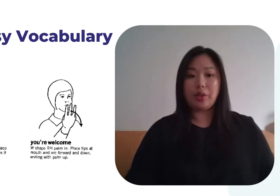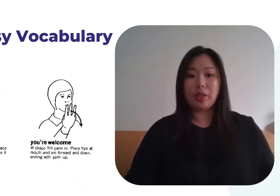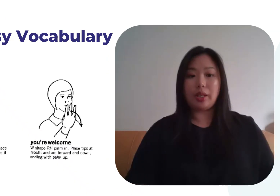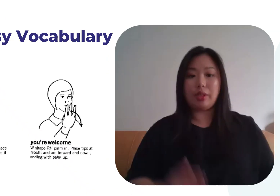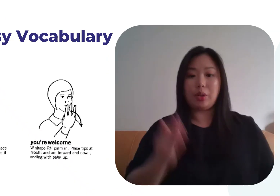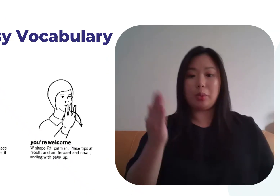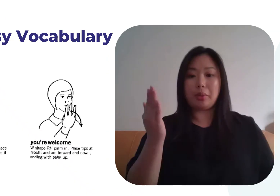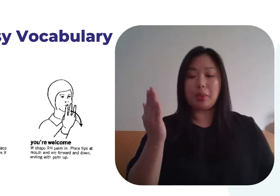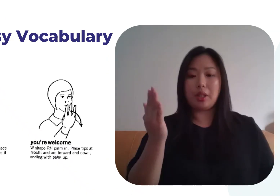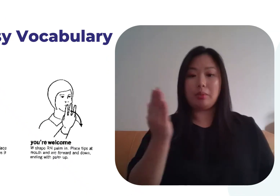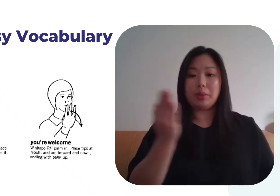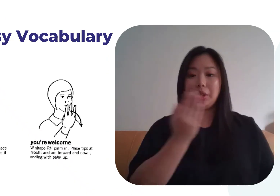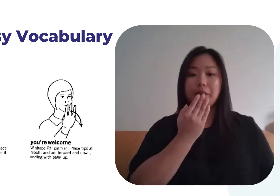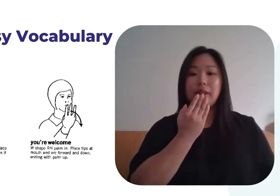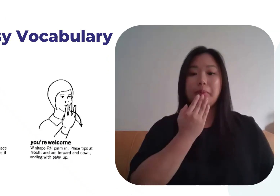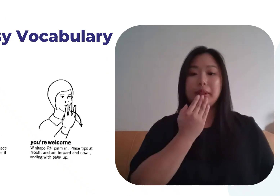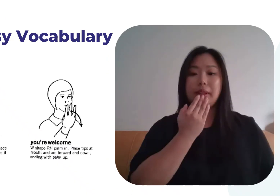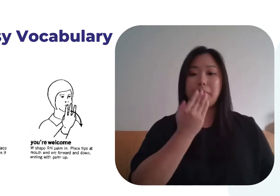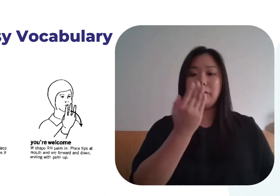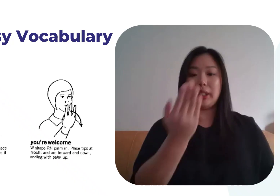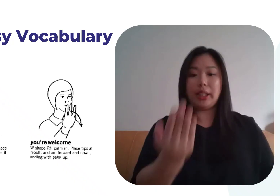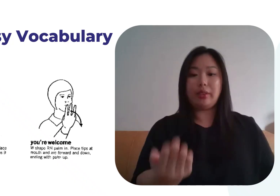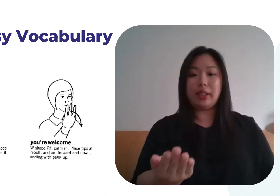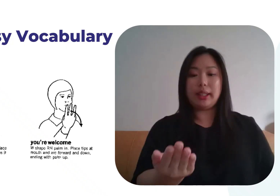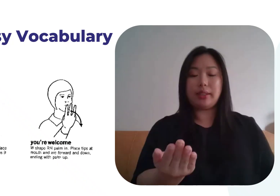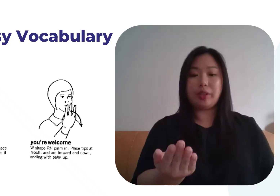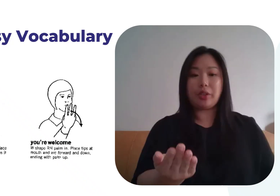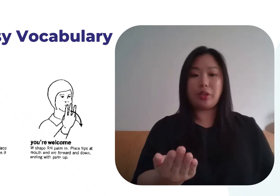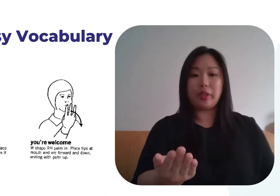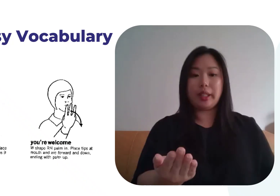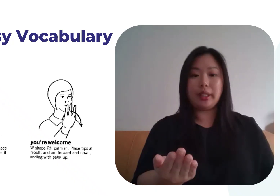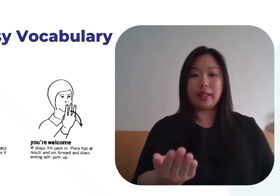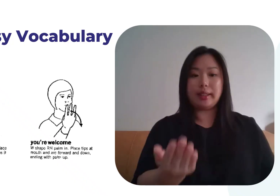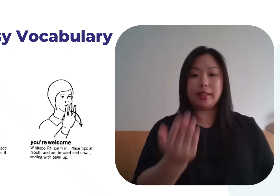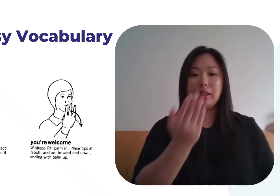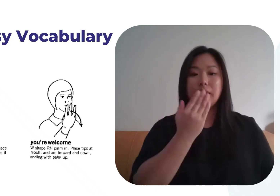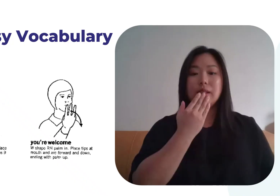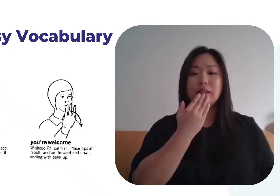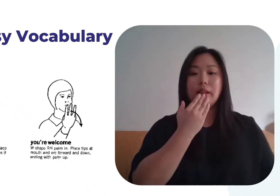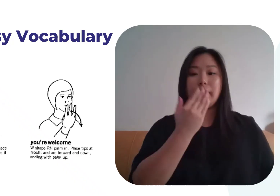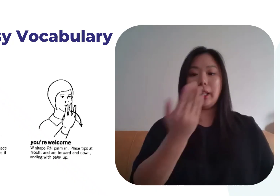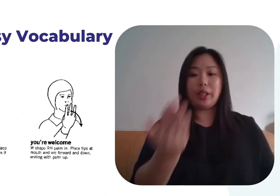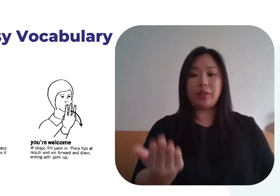Thank you. You have an open palm to your lips and move down as if you're throwing a kiss.